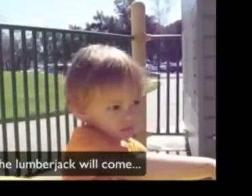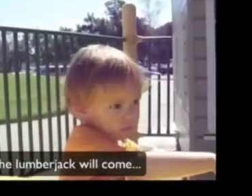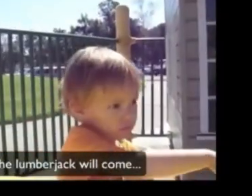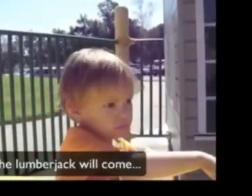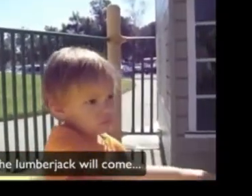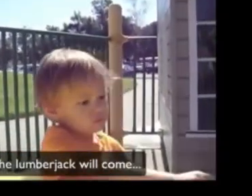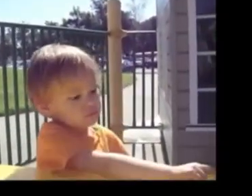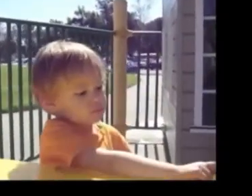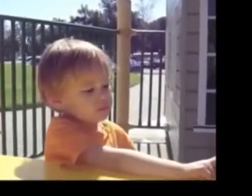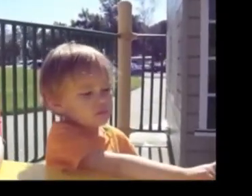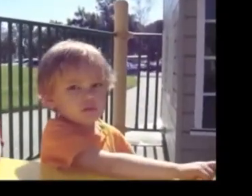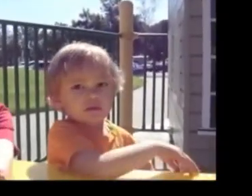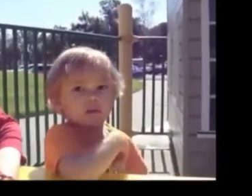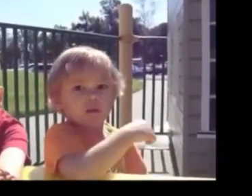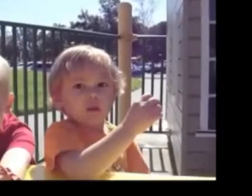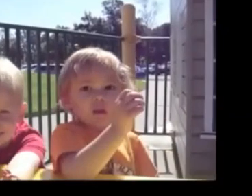come.